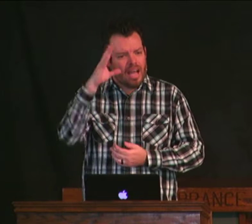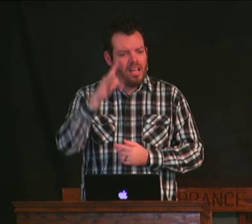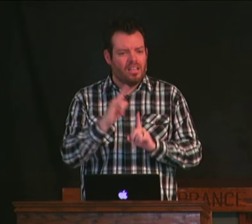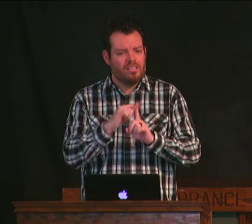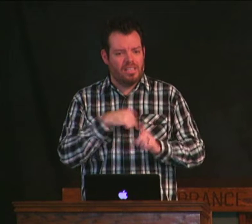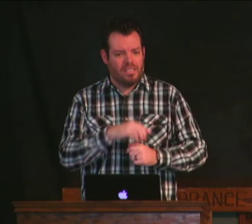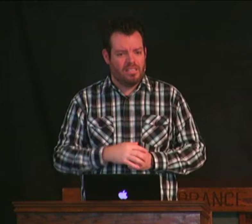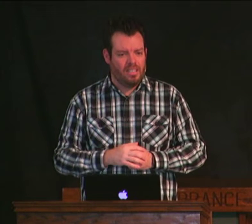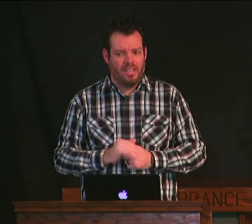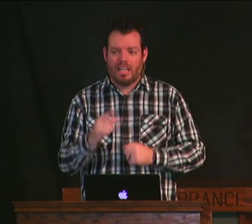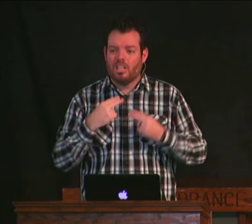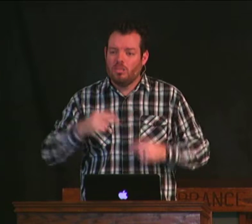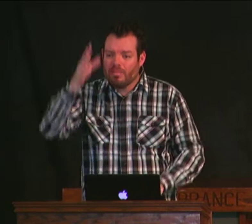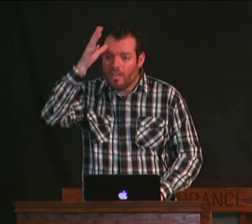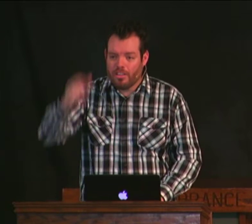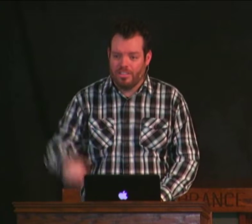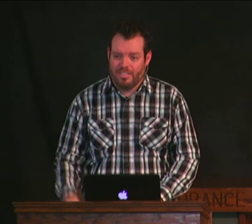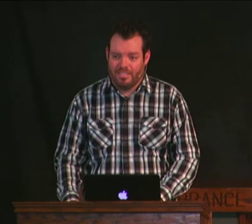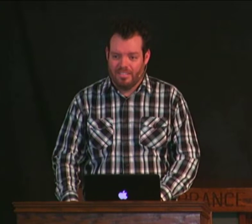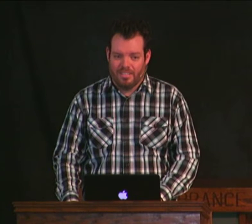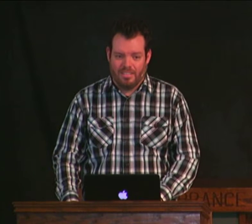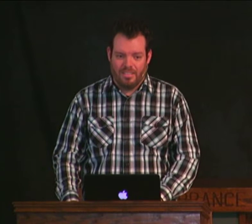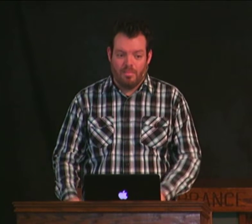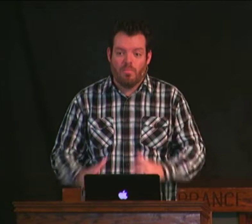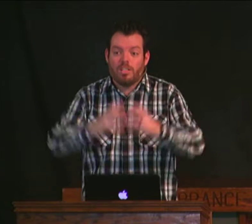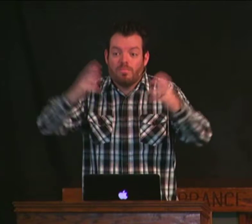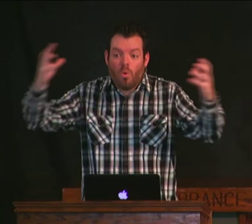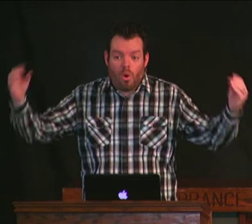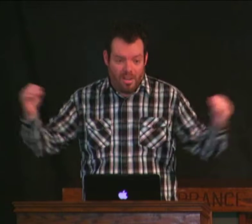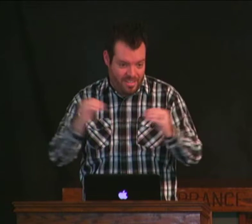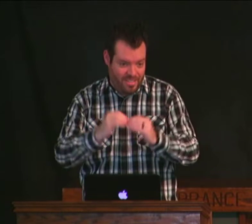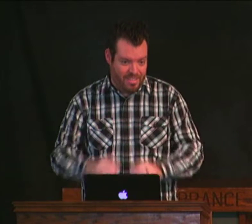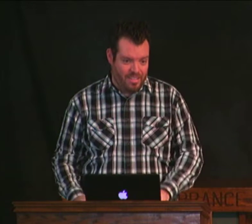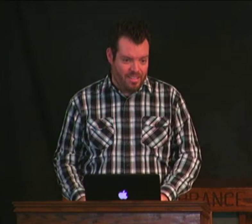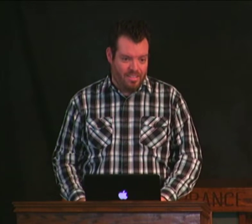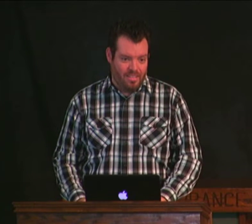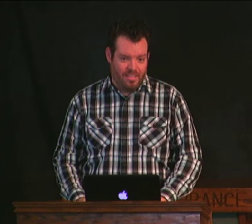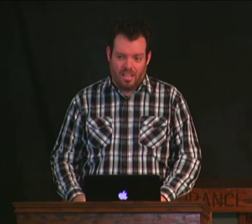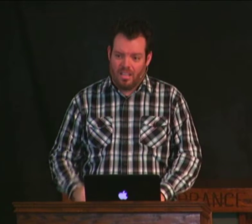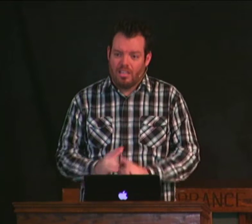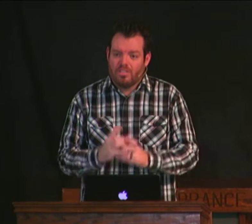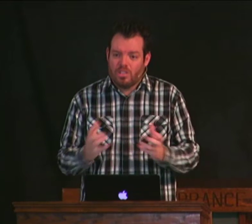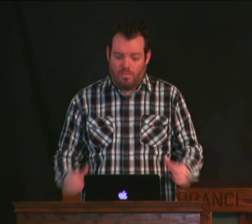God loves us like a human father, but much more. Loves us so